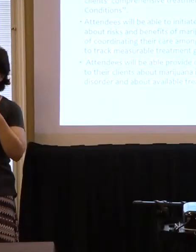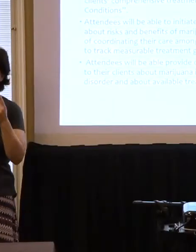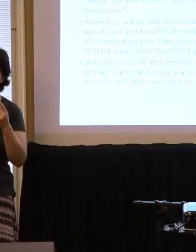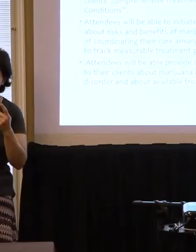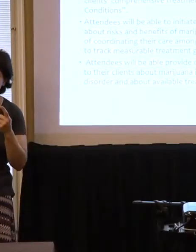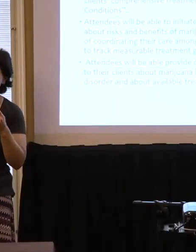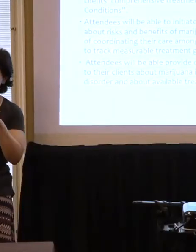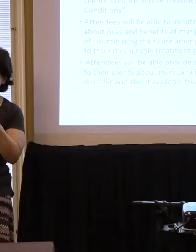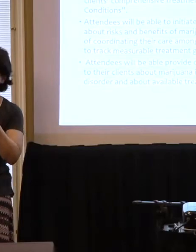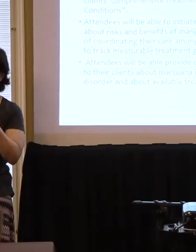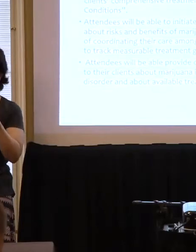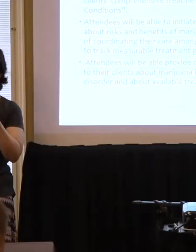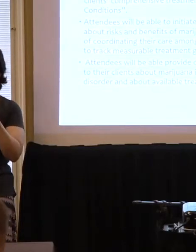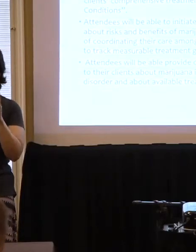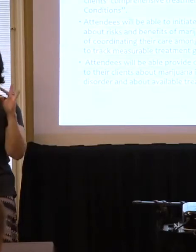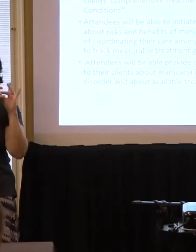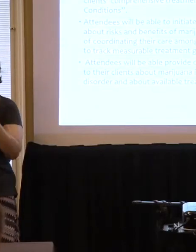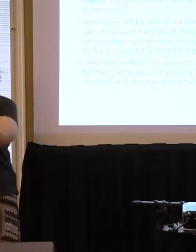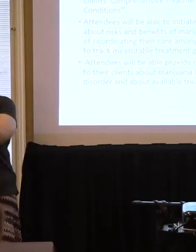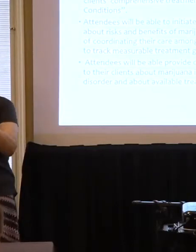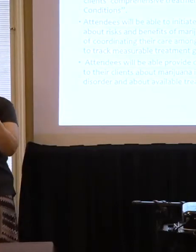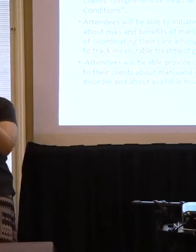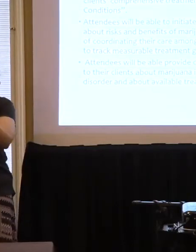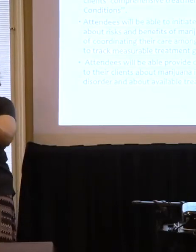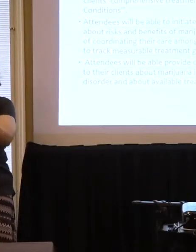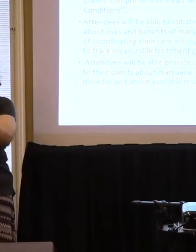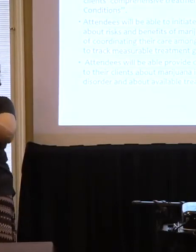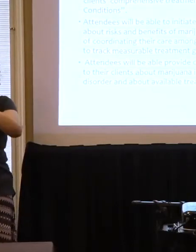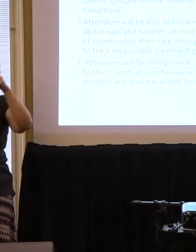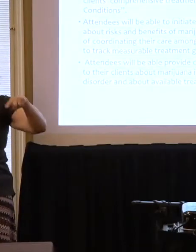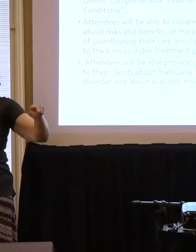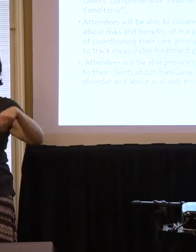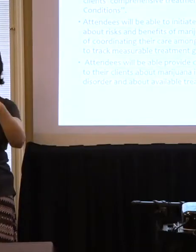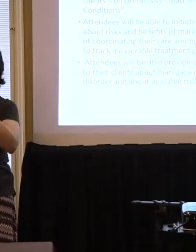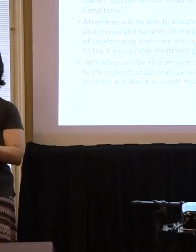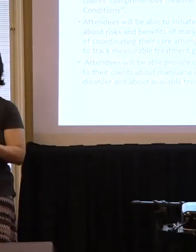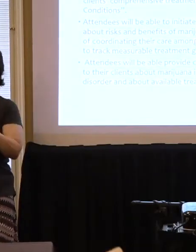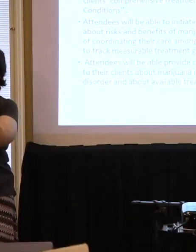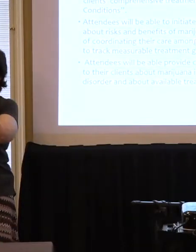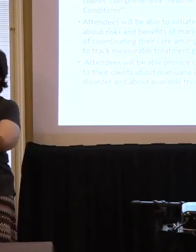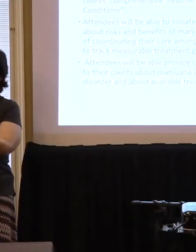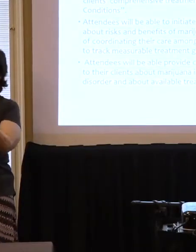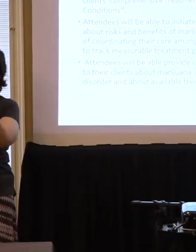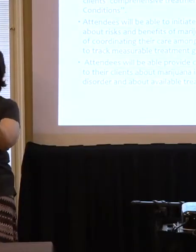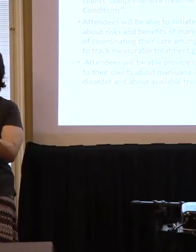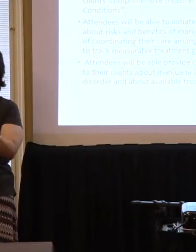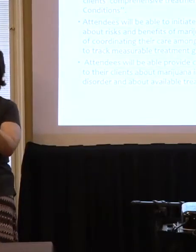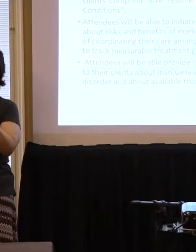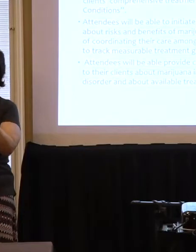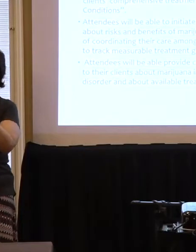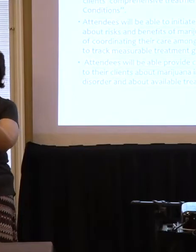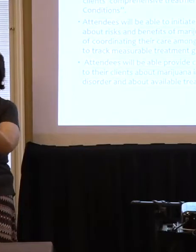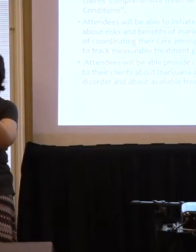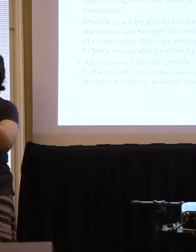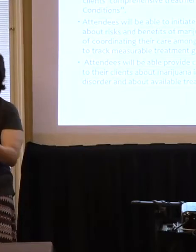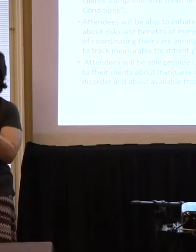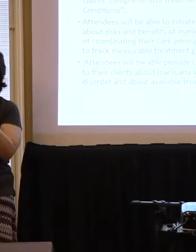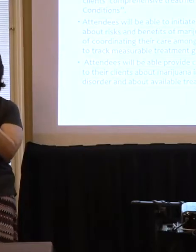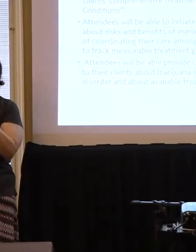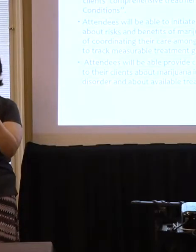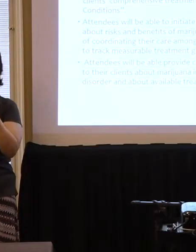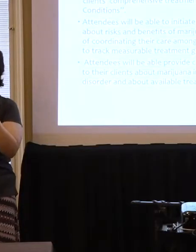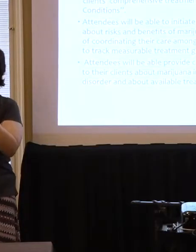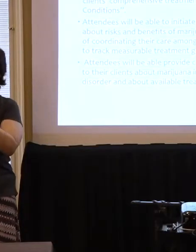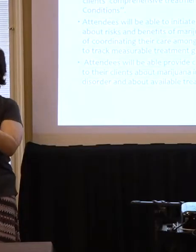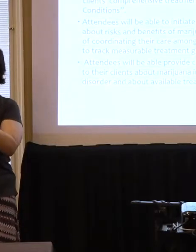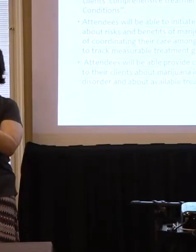marijuana use, coordinating care among various providers, tracking measurable treatment goals and outcomes, and